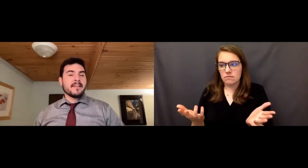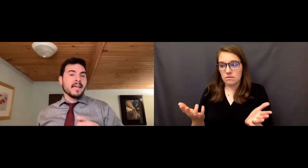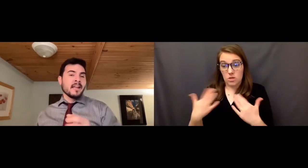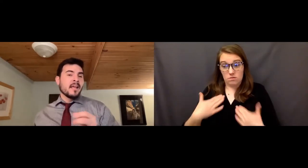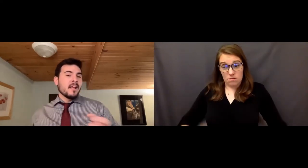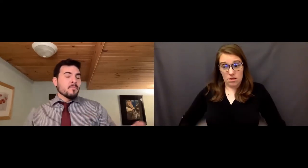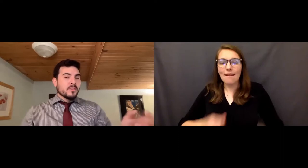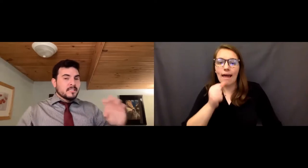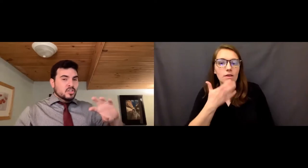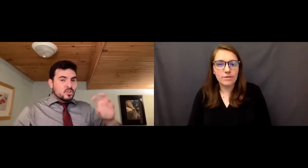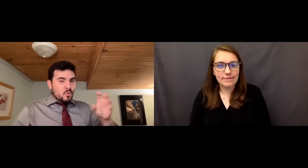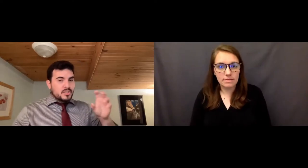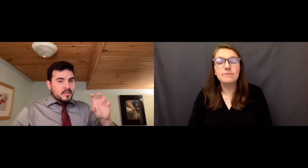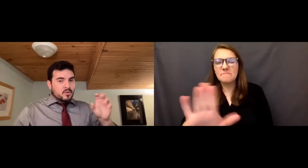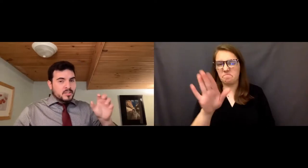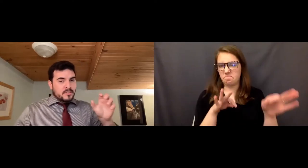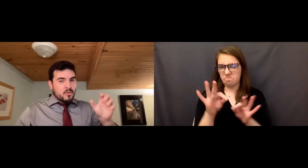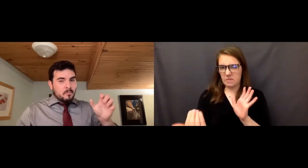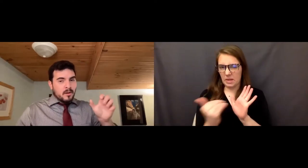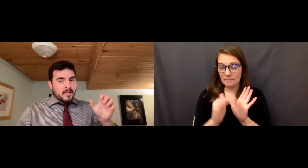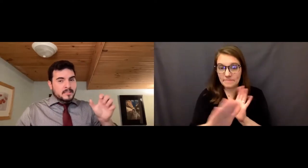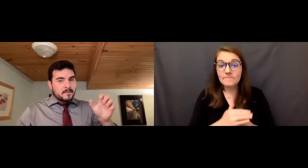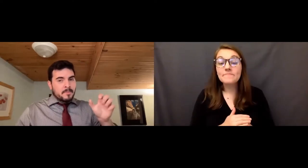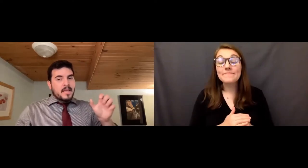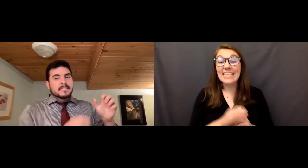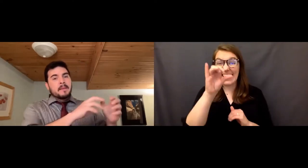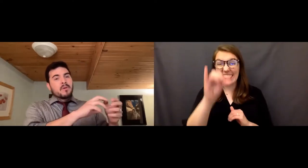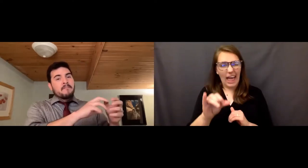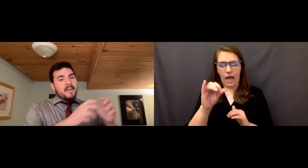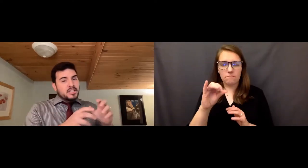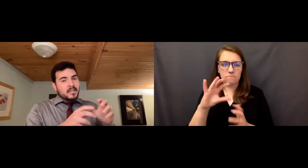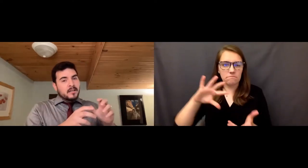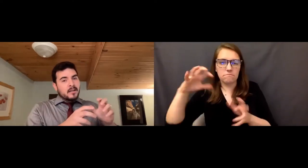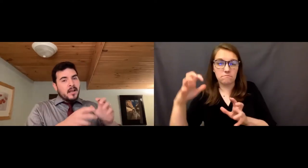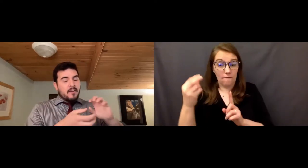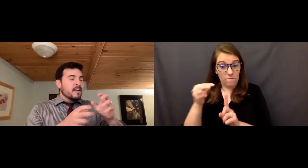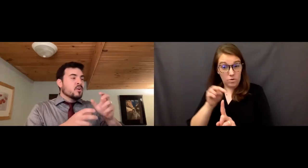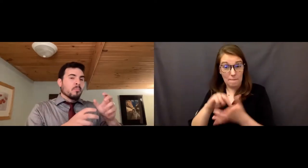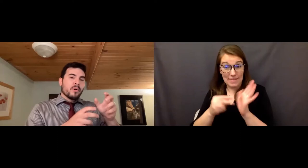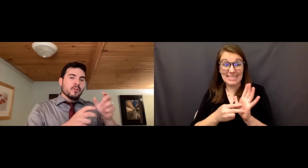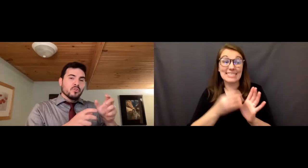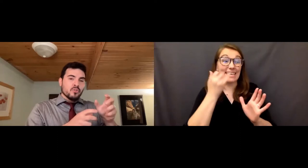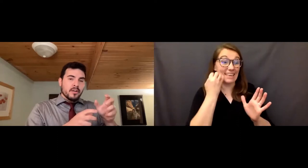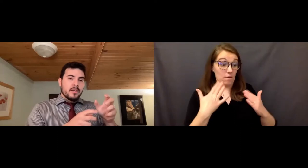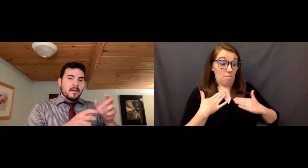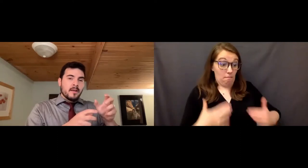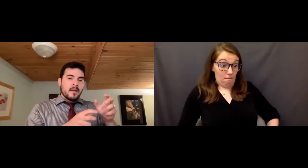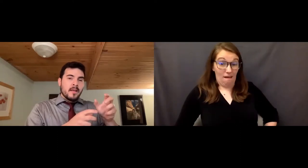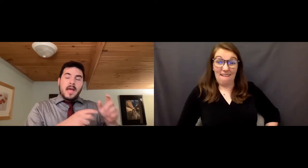I'll say that again. What this distortion of the Christian view implies is that a privation of any corporeal